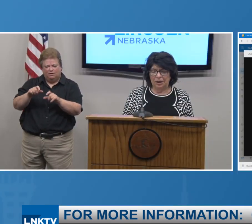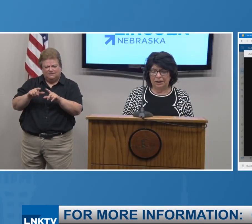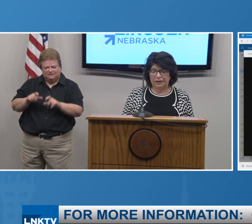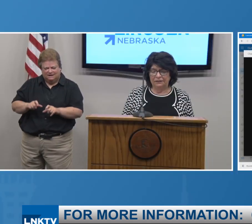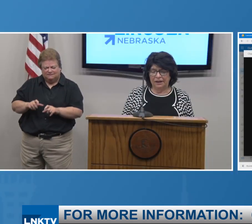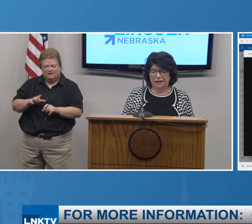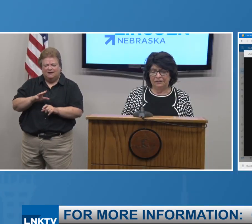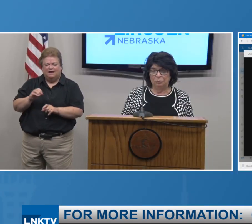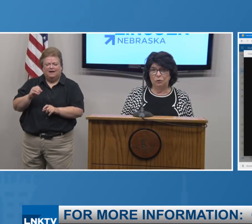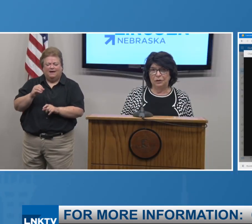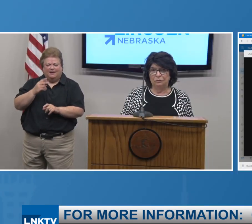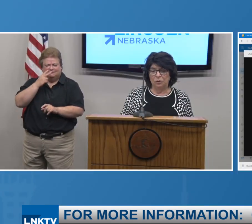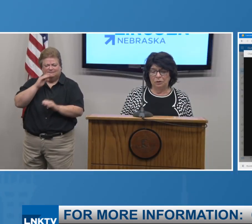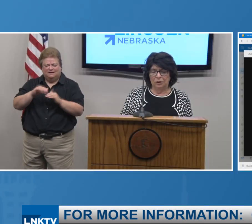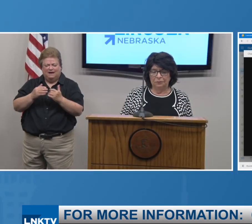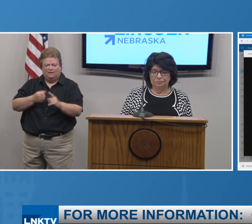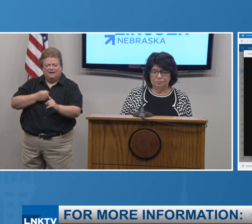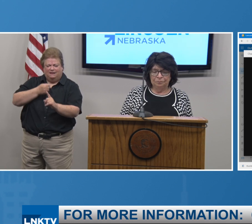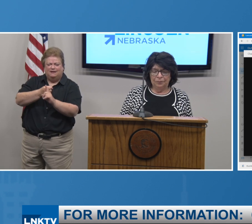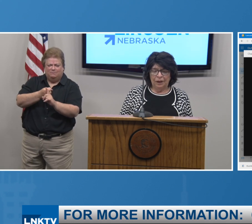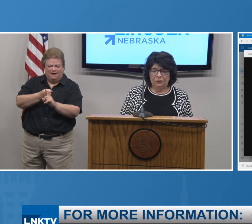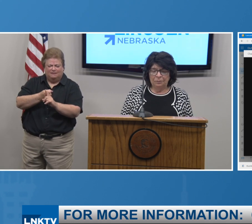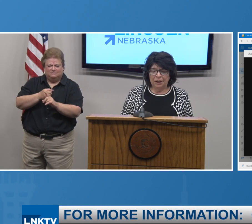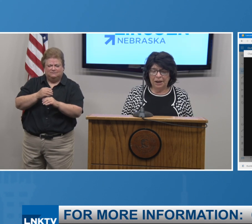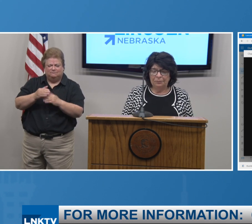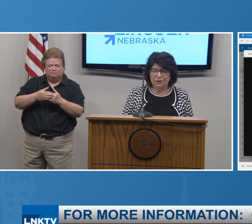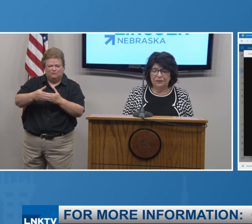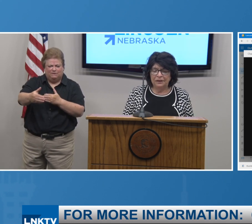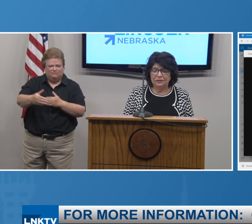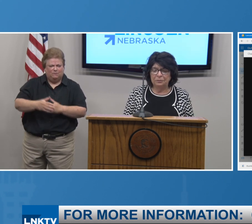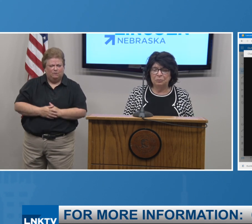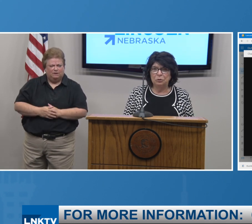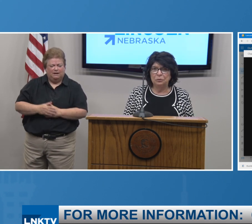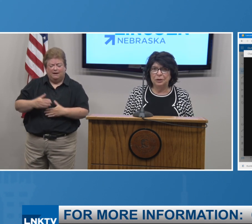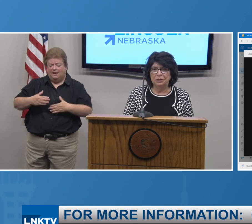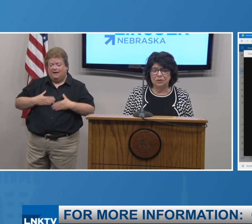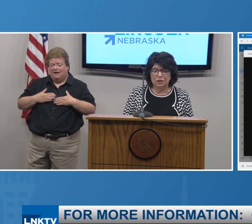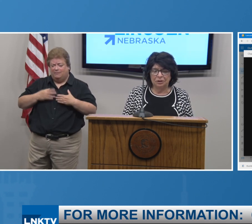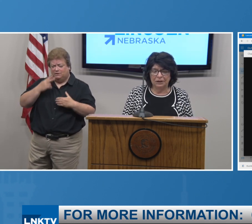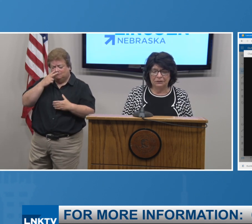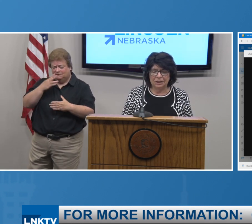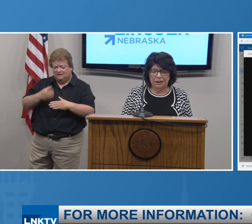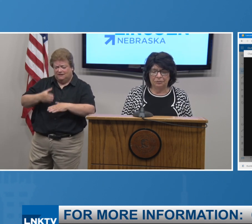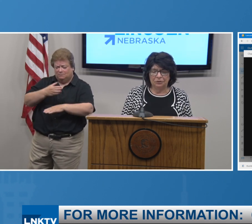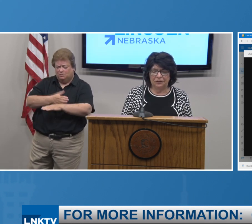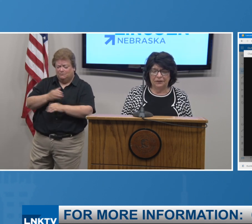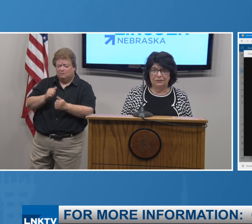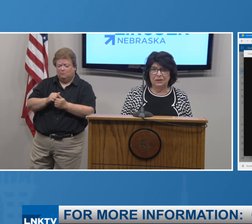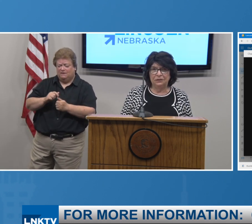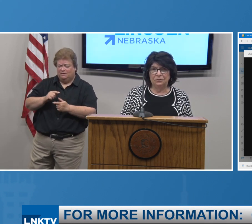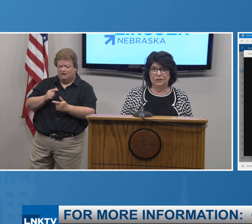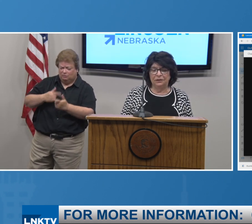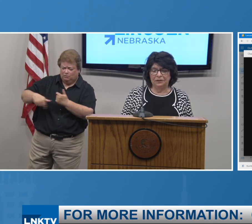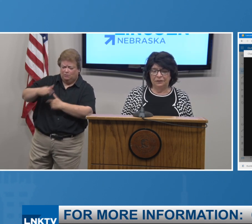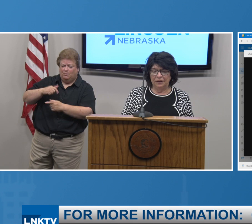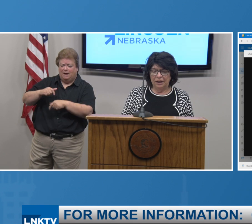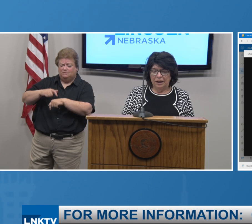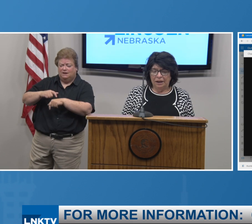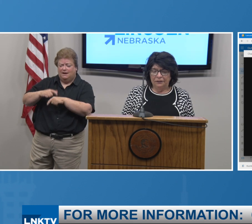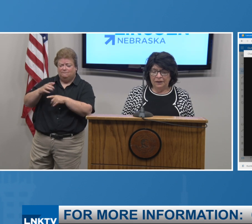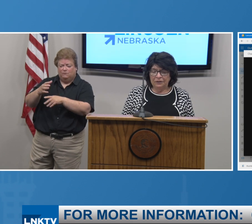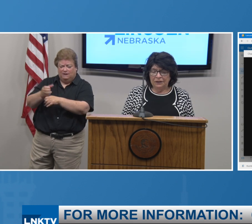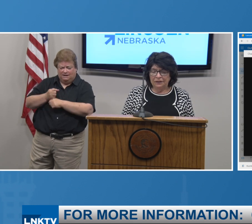any impact this has moving forward. We have been happy to see some improvement in the turnaround time to receive test